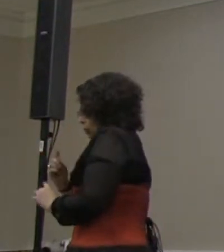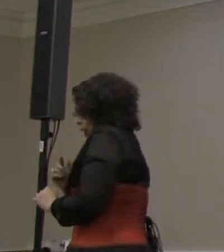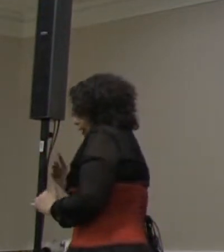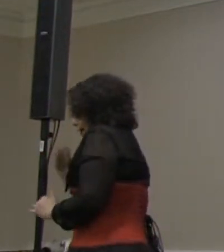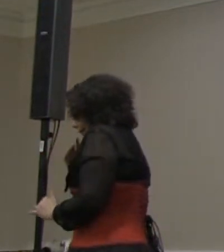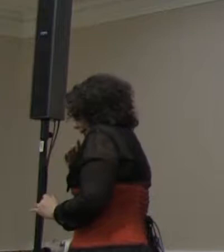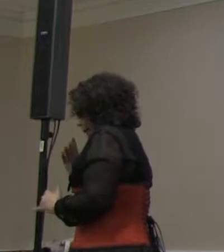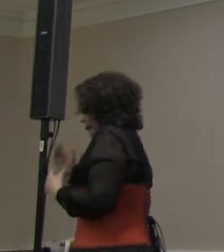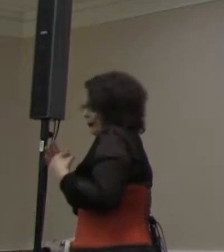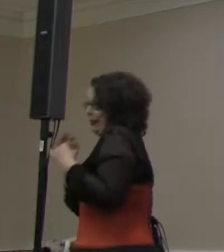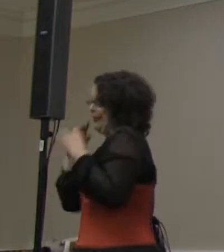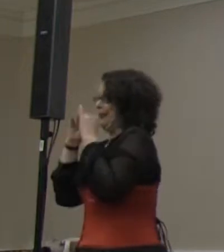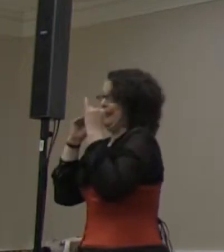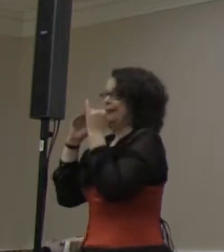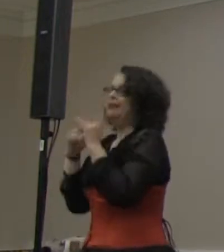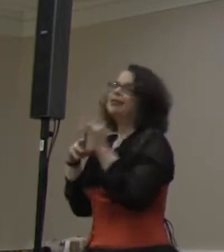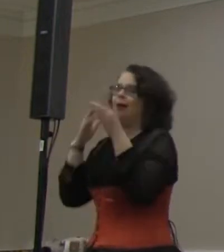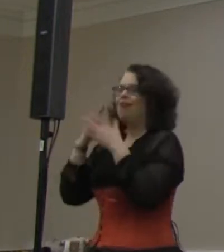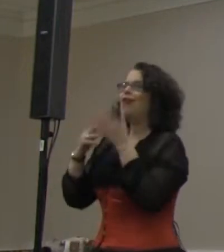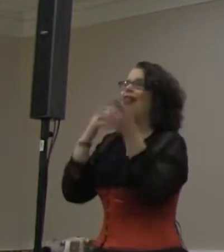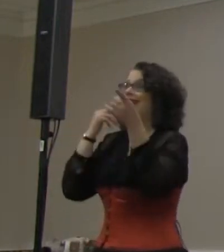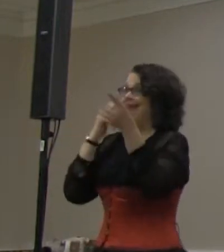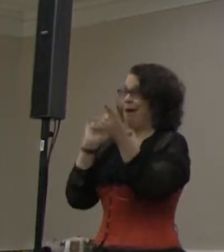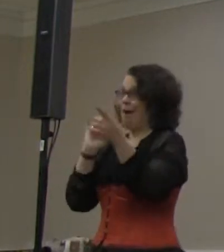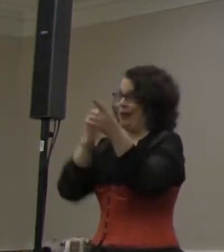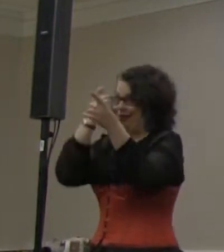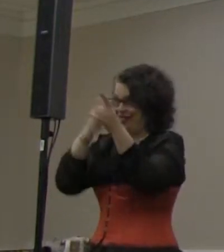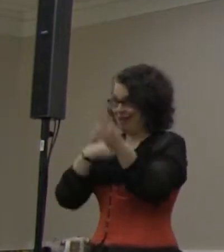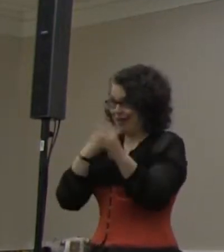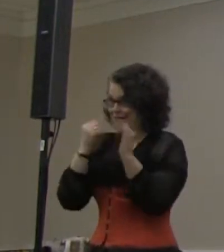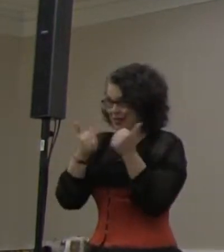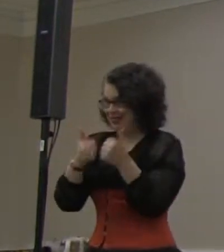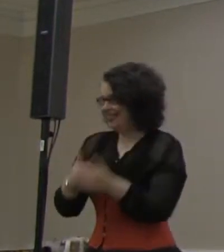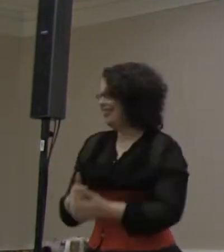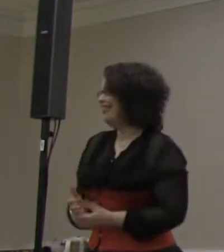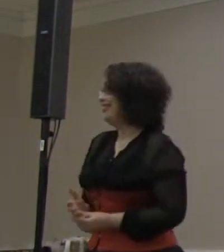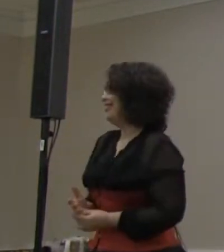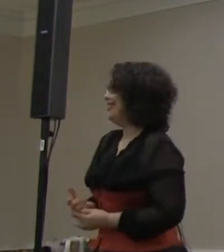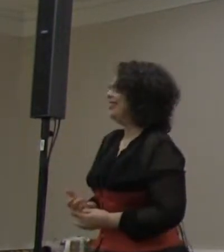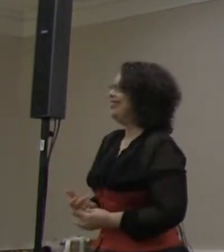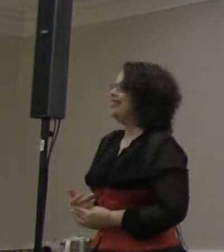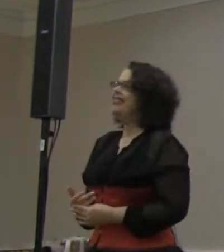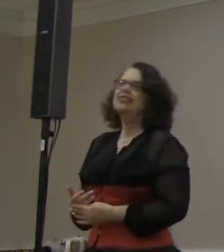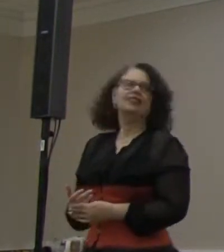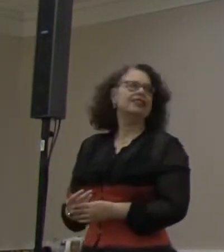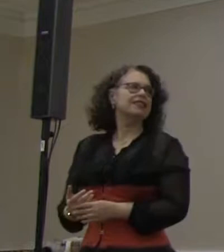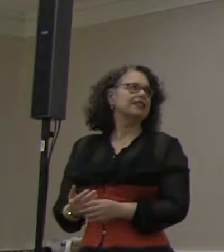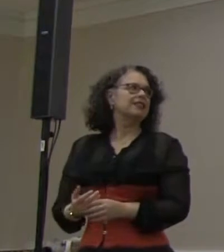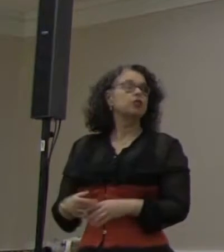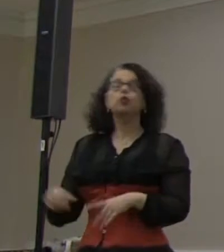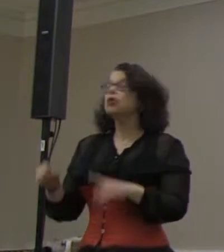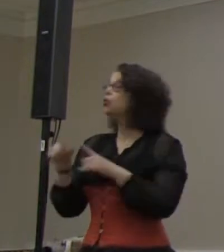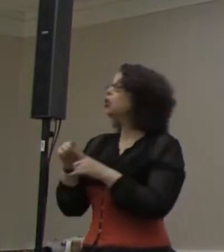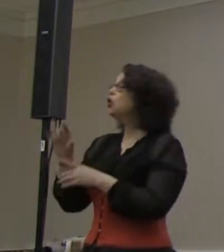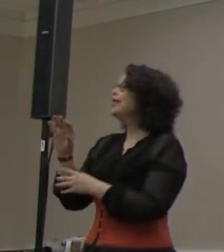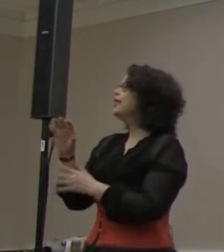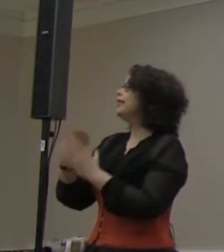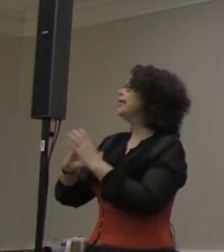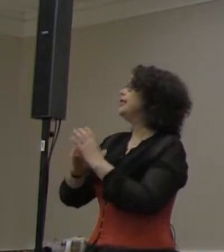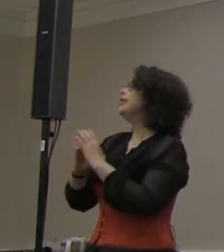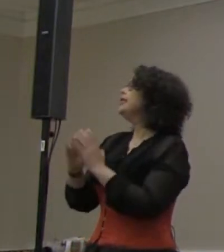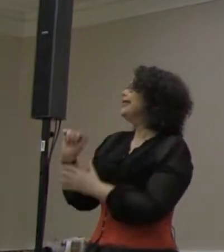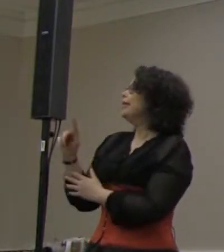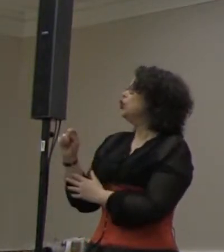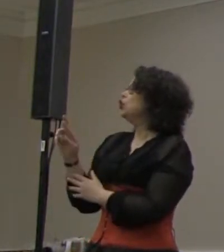I see the people, and you're laughing, you get it, all right, good. Okay, so this term intersectionality, let me give it